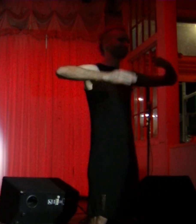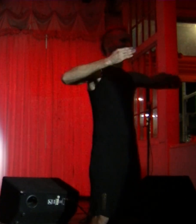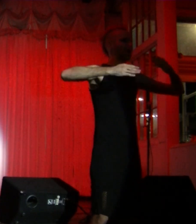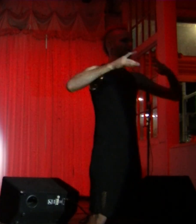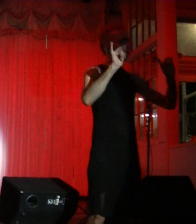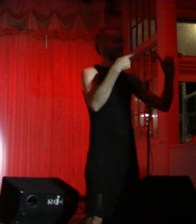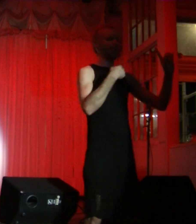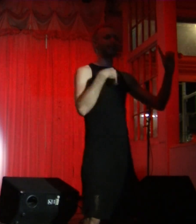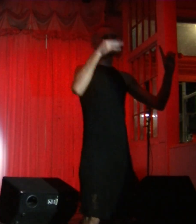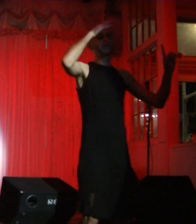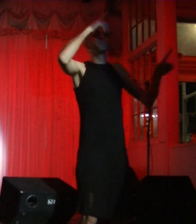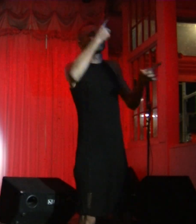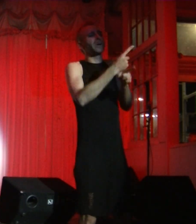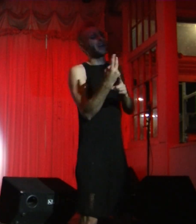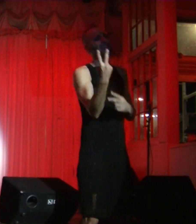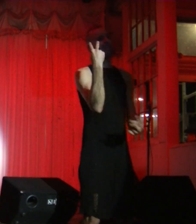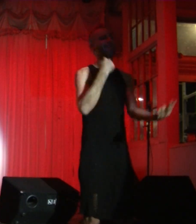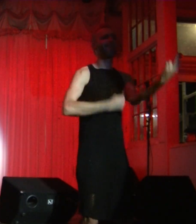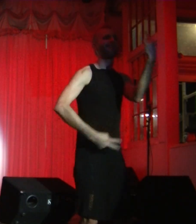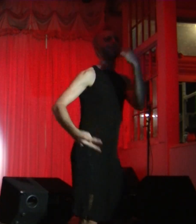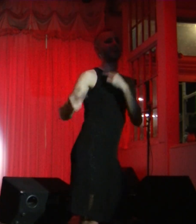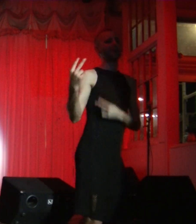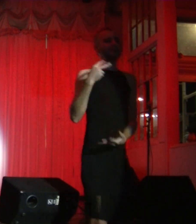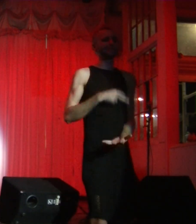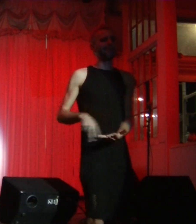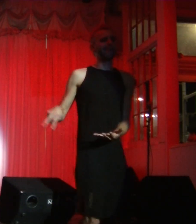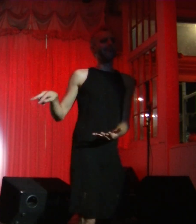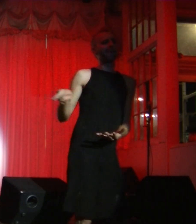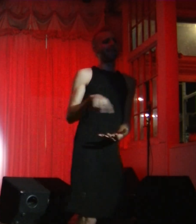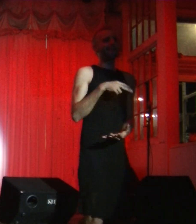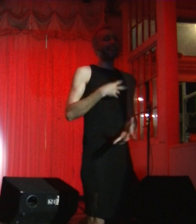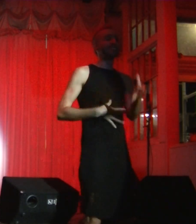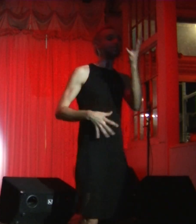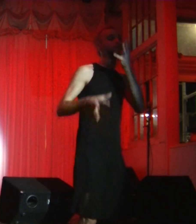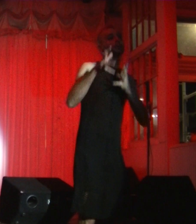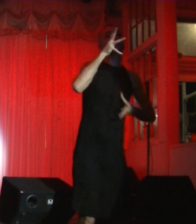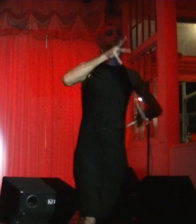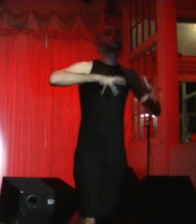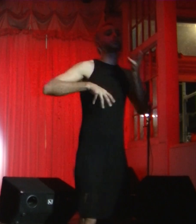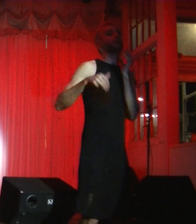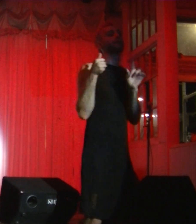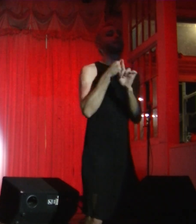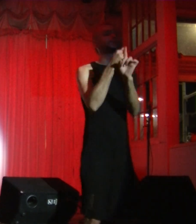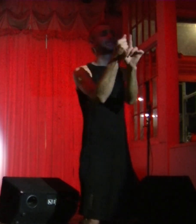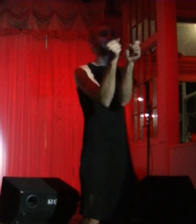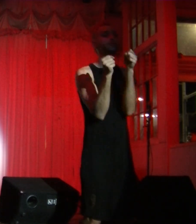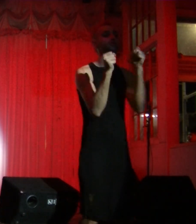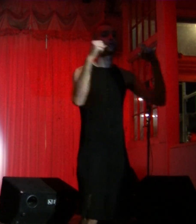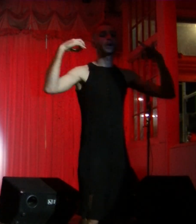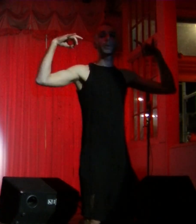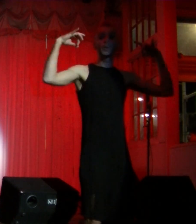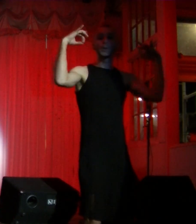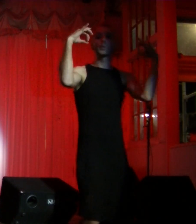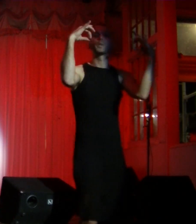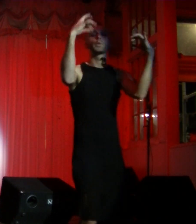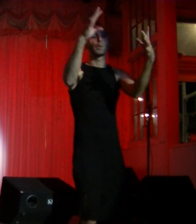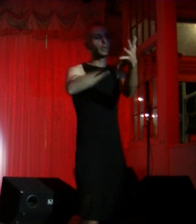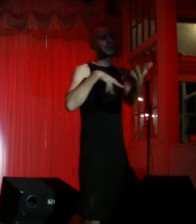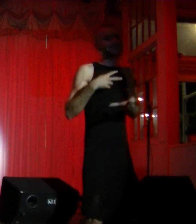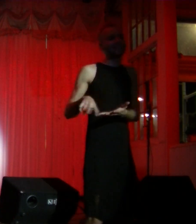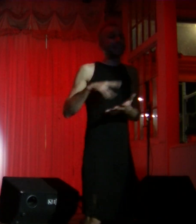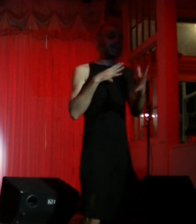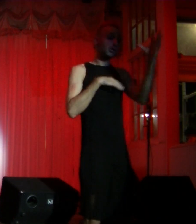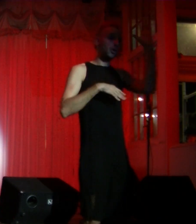me twist. To the ladies who get to be ladies in the street lights and club strobes. To the boys with